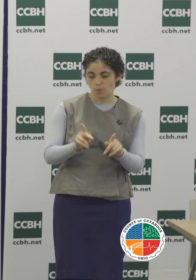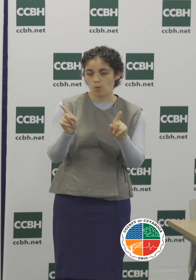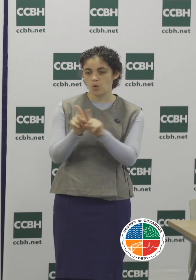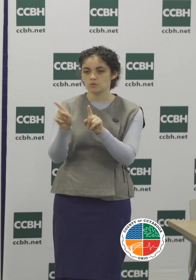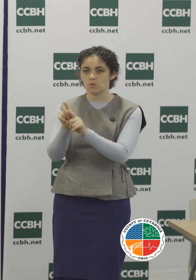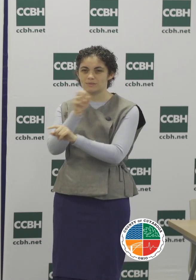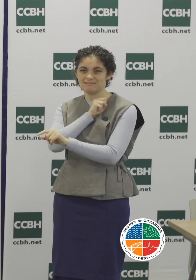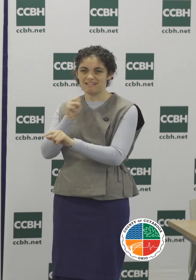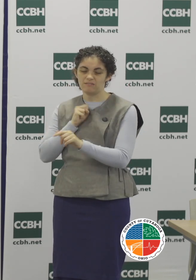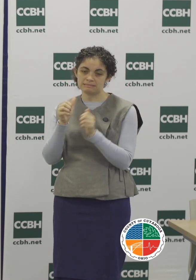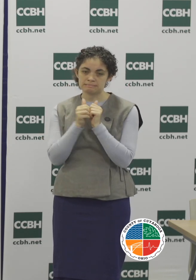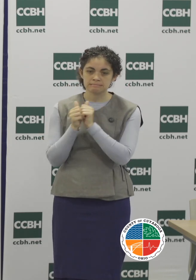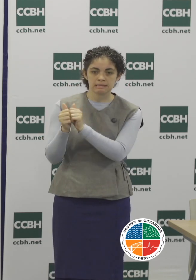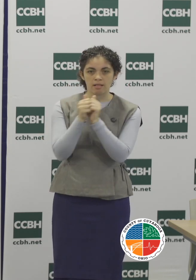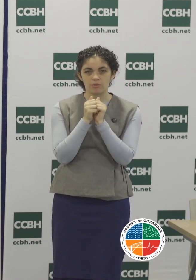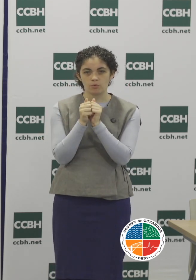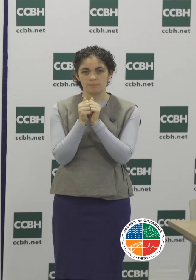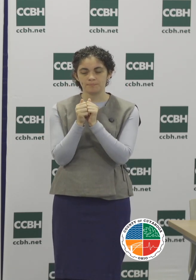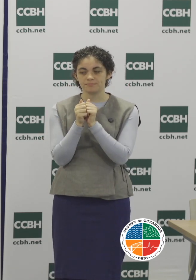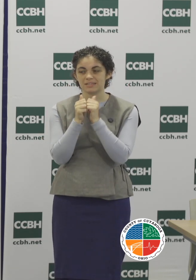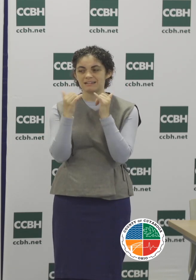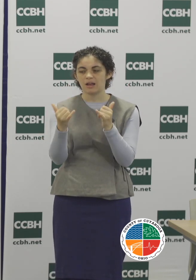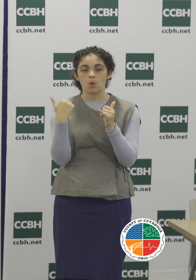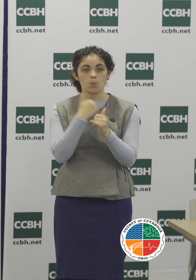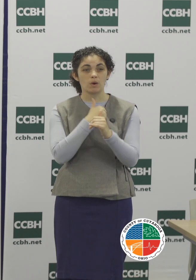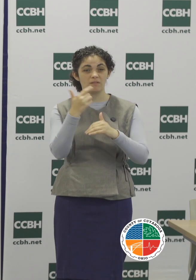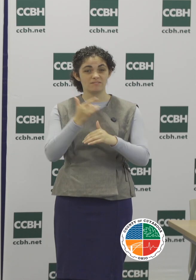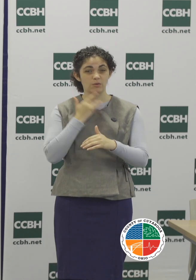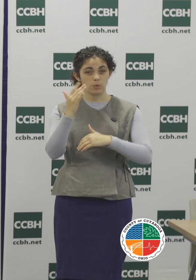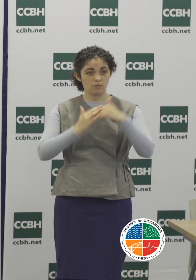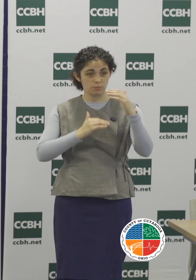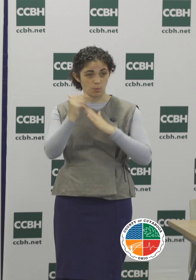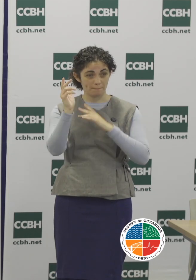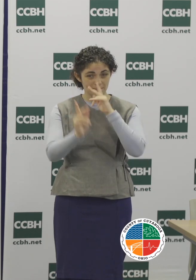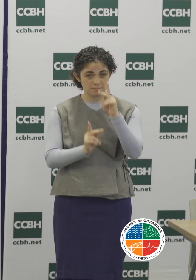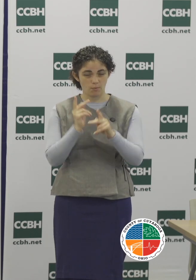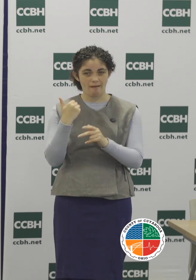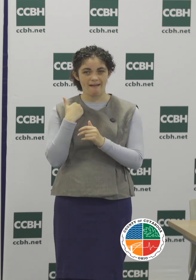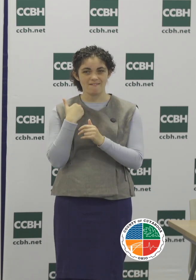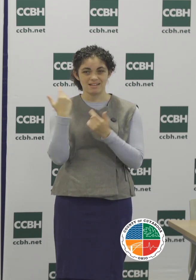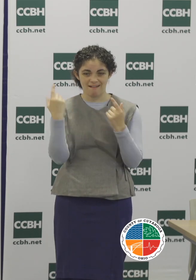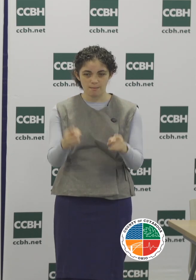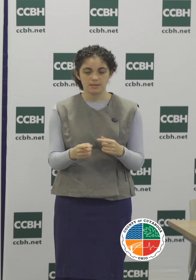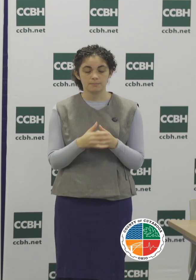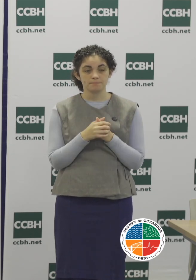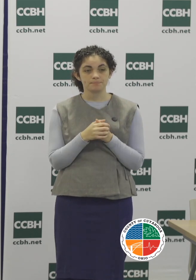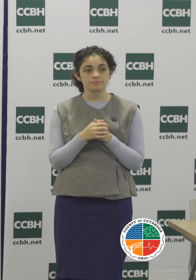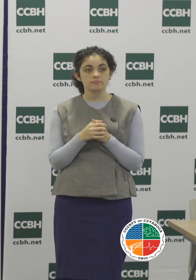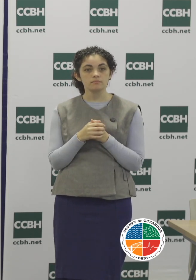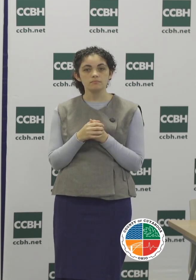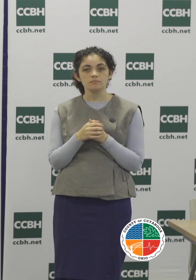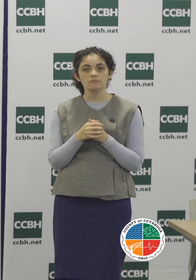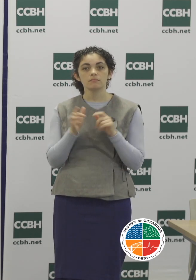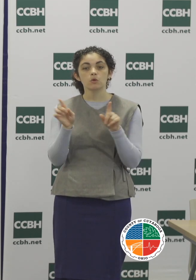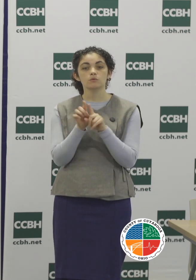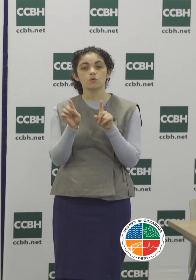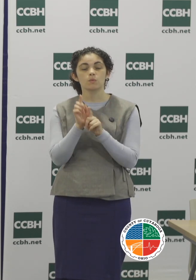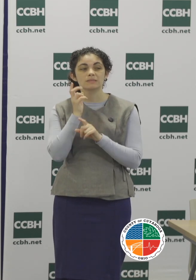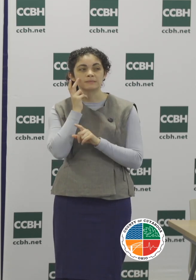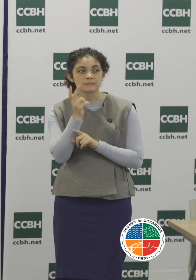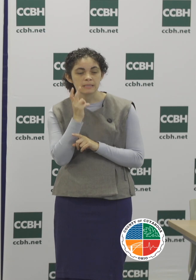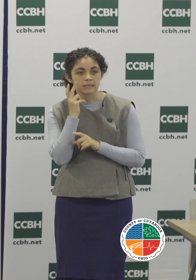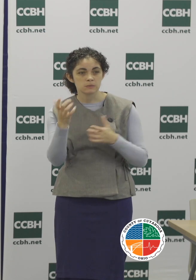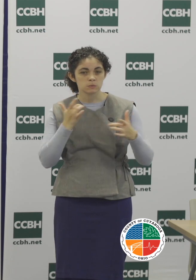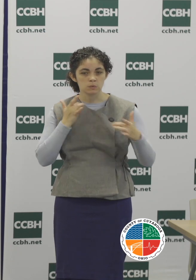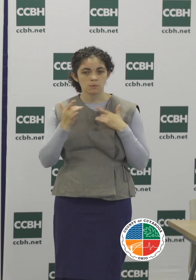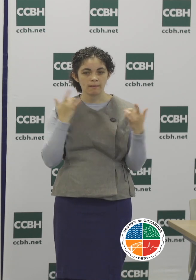employees alike. I think at this stage, we're comfortable that people are taking those steps to do it, and as we see